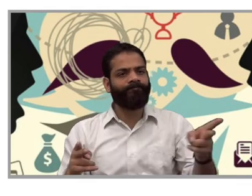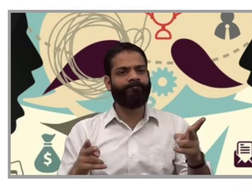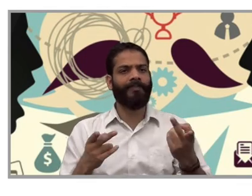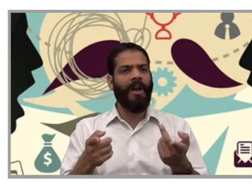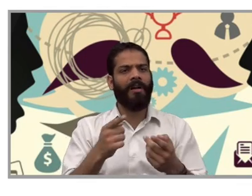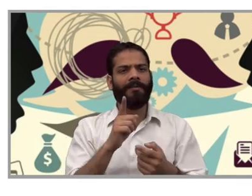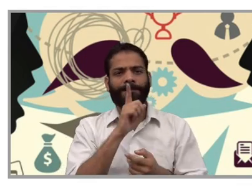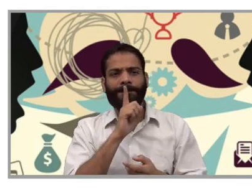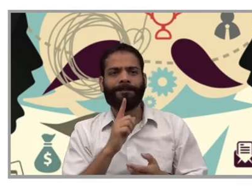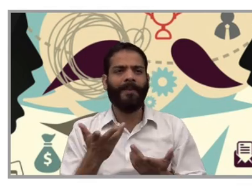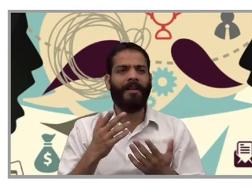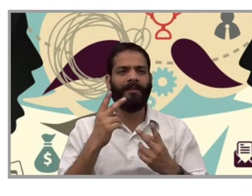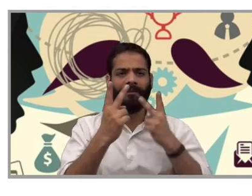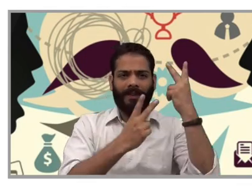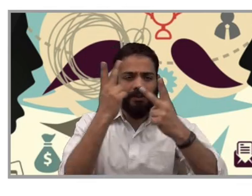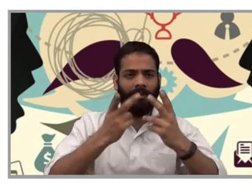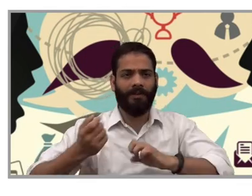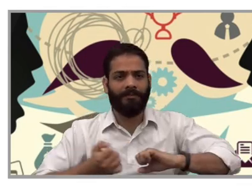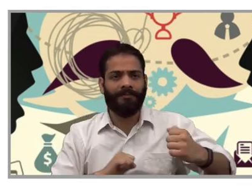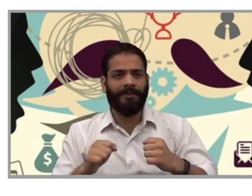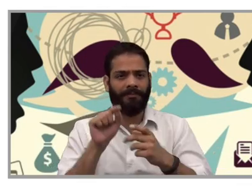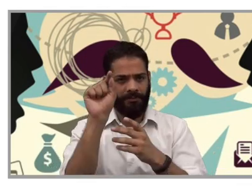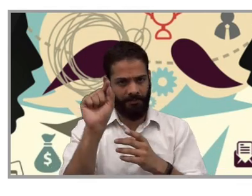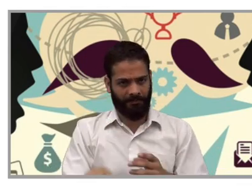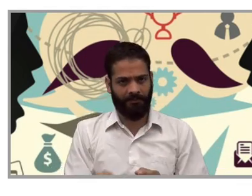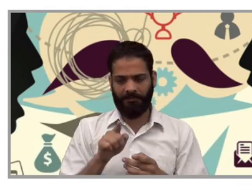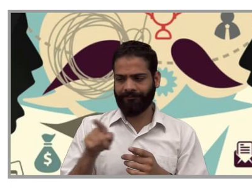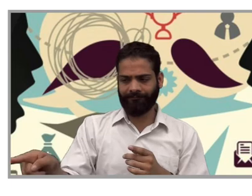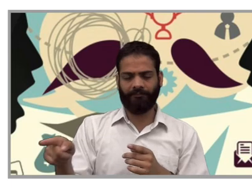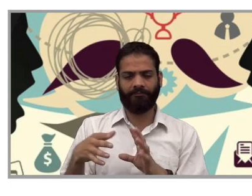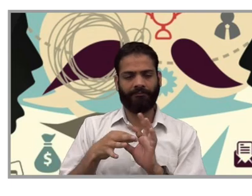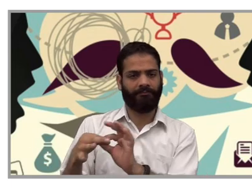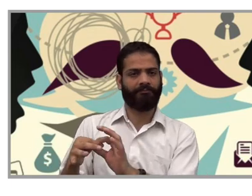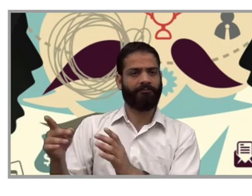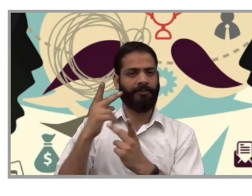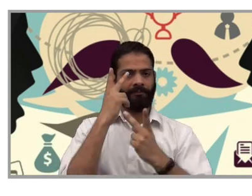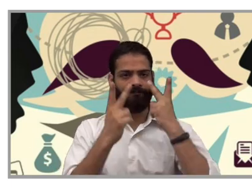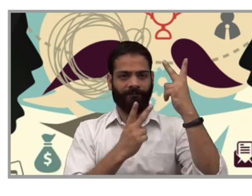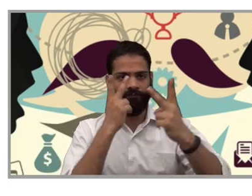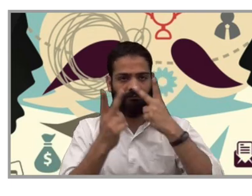-i-k-i-k